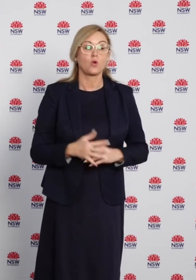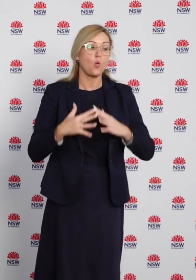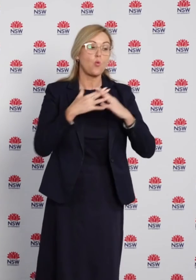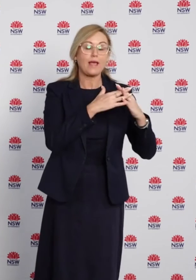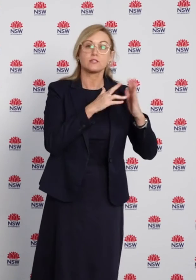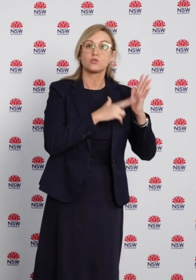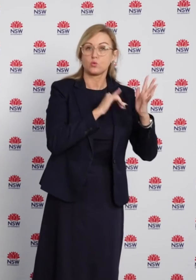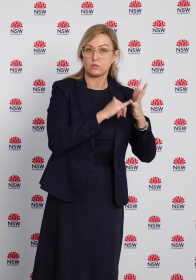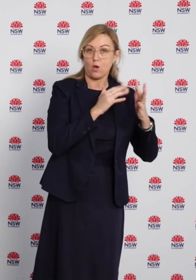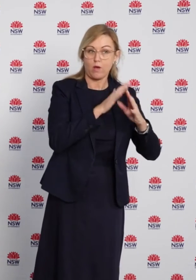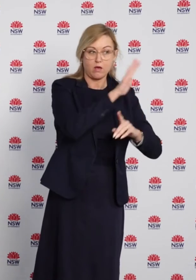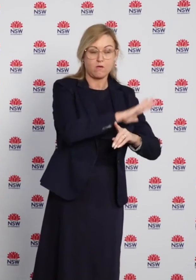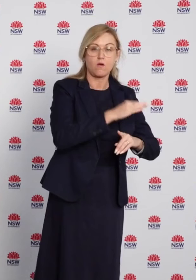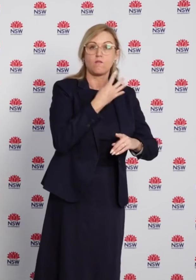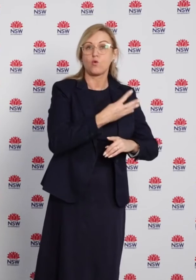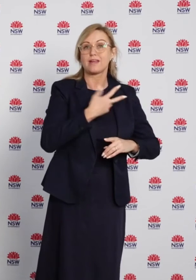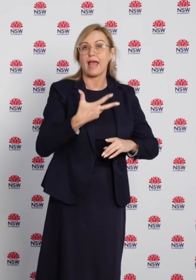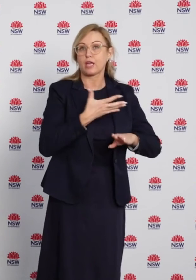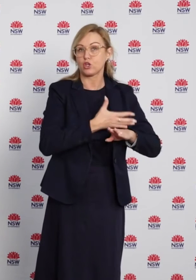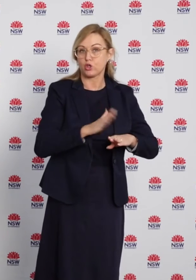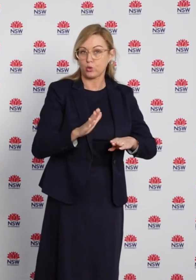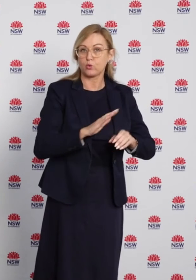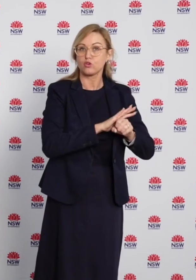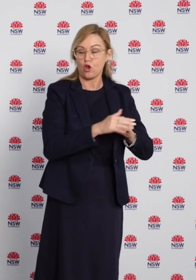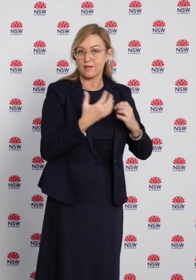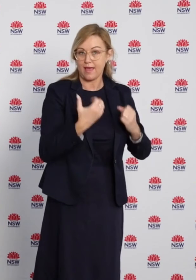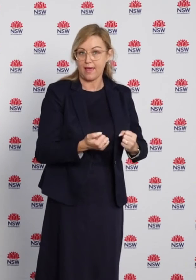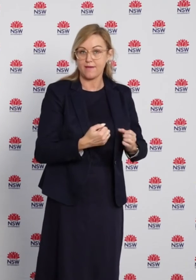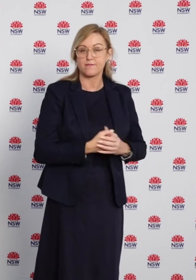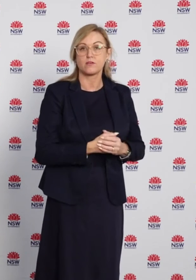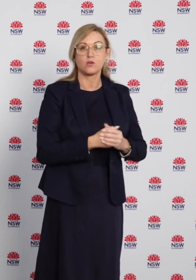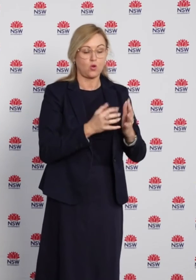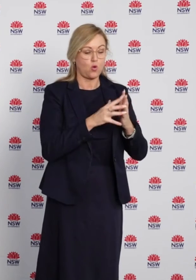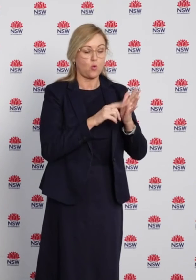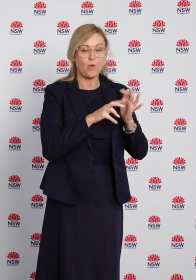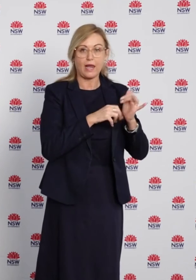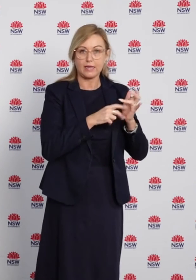South Wales, we've seen 48 new cases reported. This